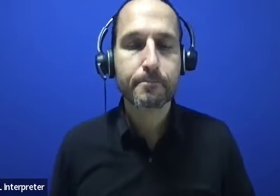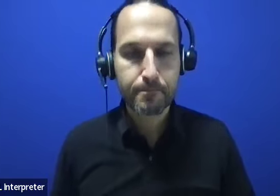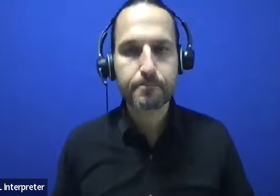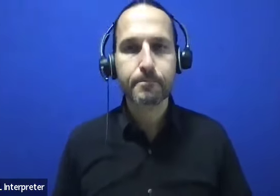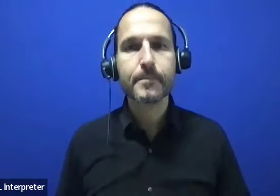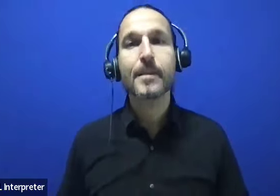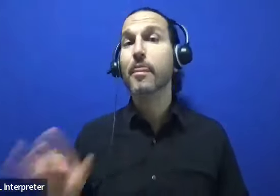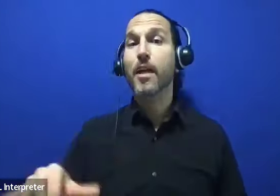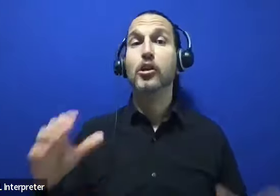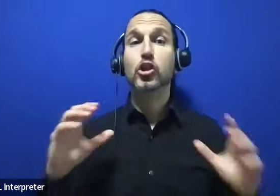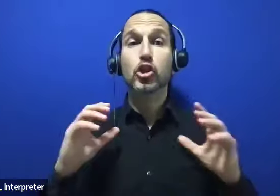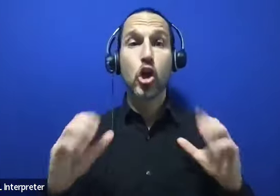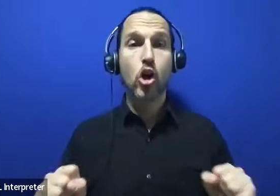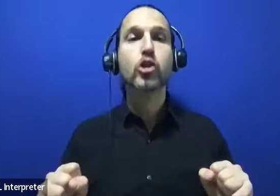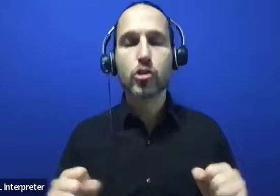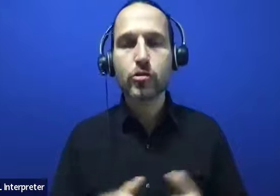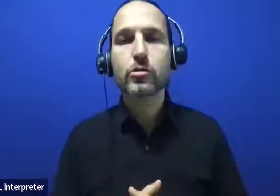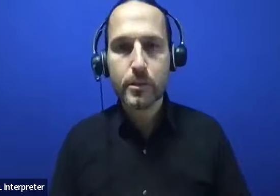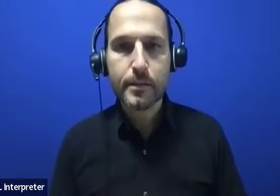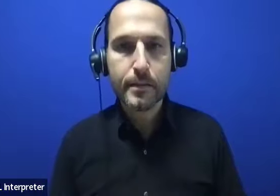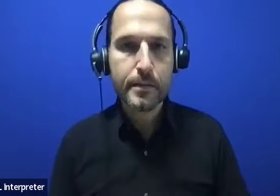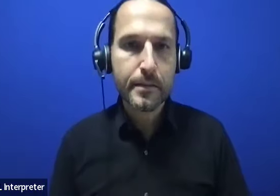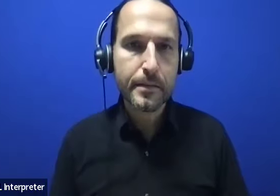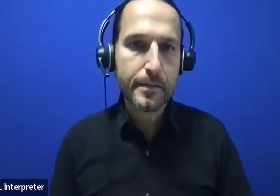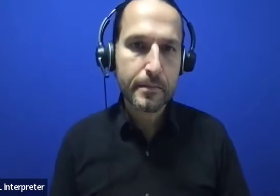All right, charge syndrome.